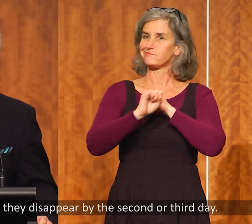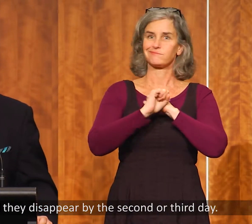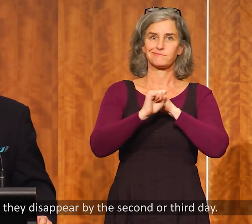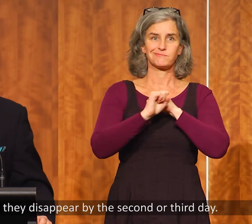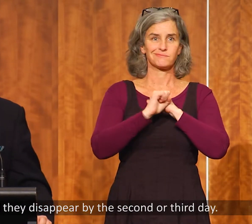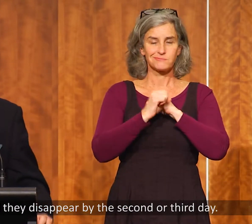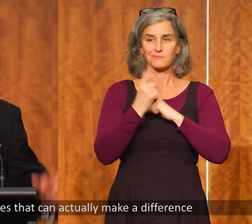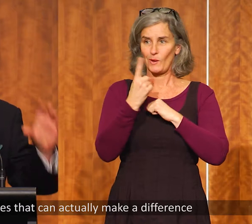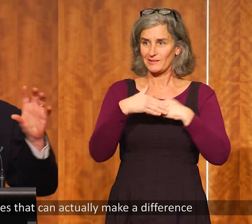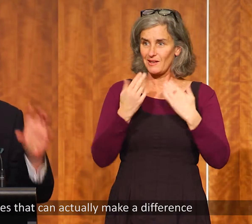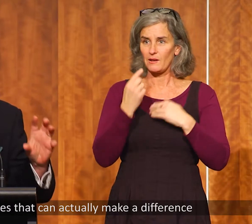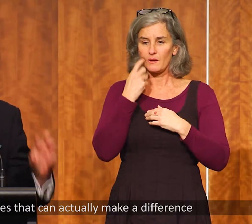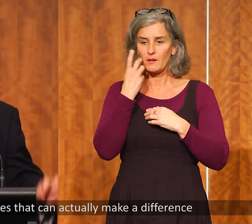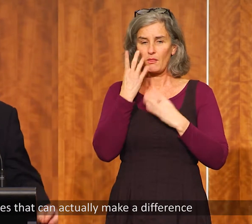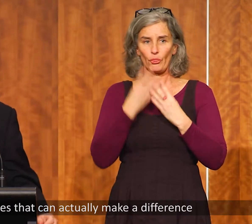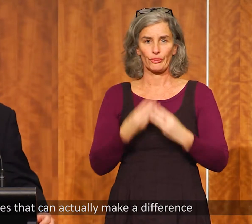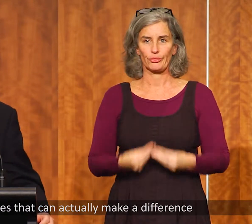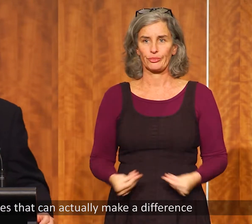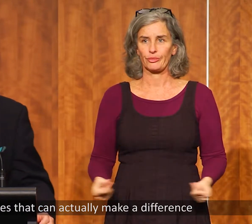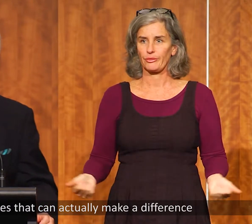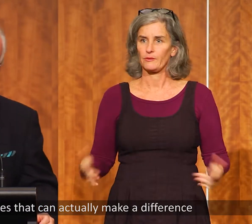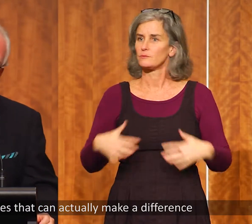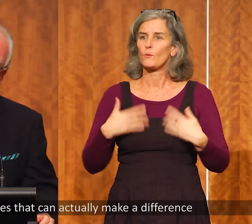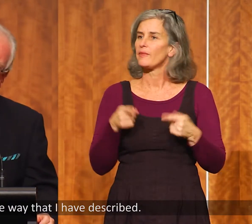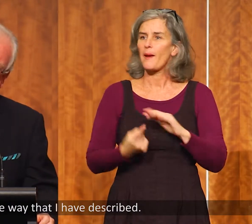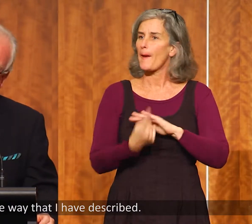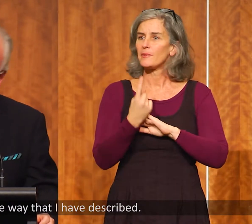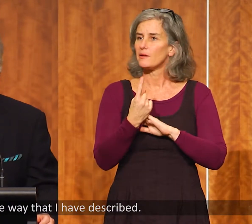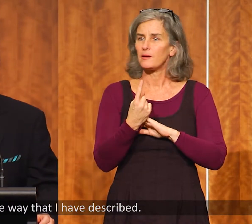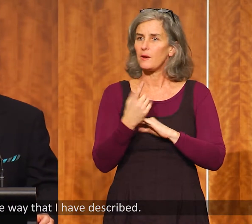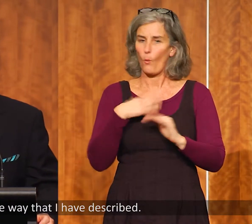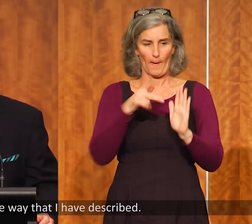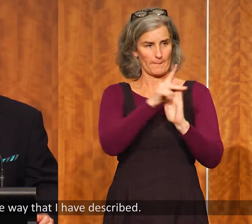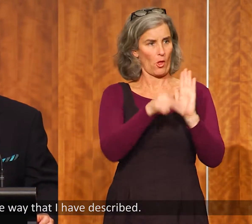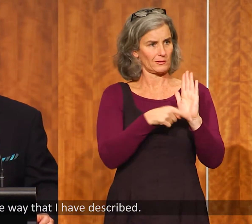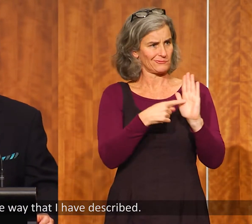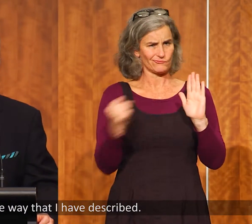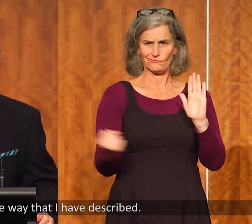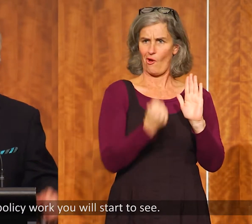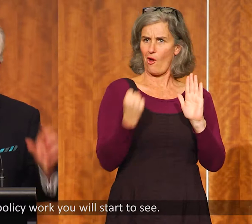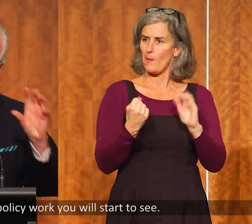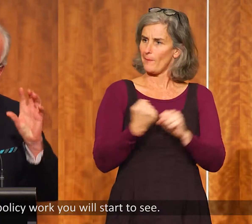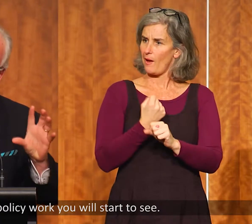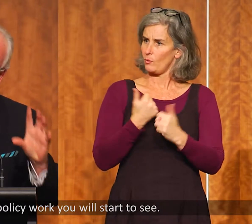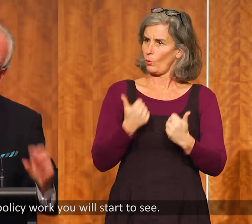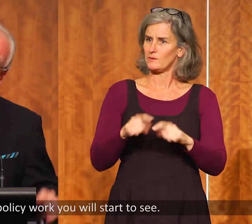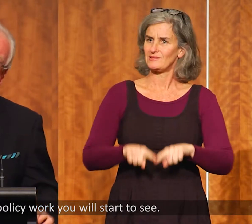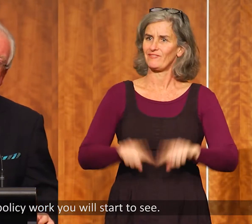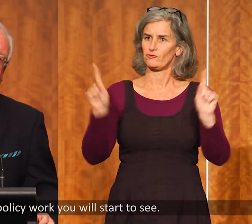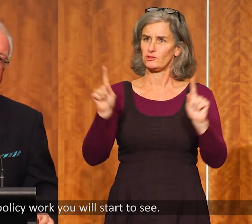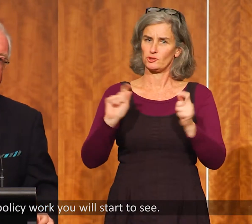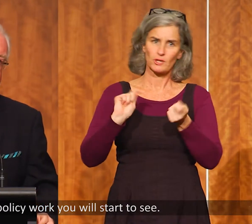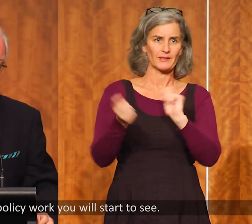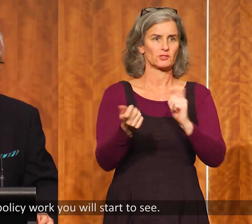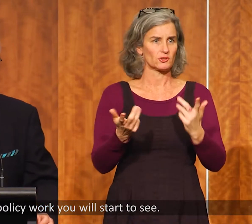second or third day. We want policies that can actually make a difference in the way that I've described. And so that policy work